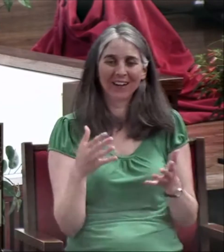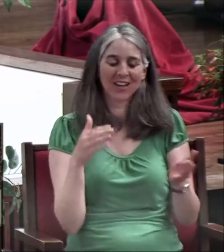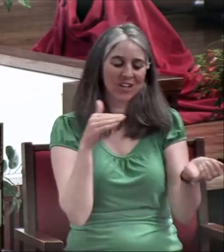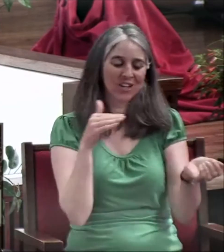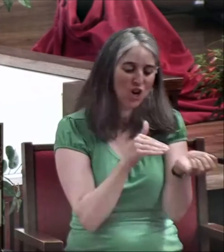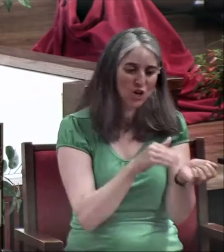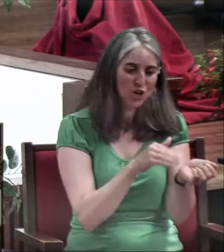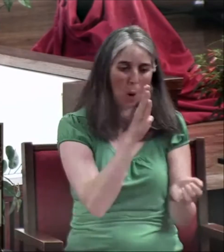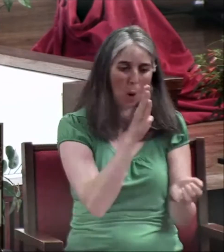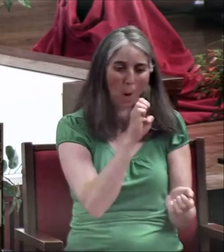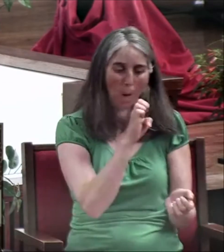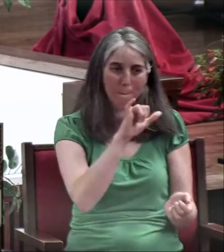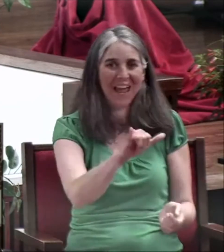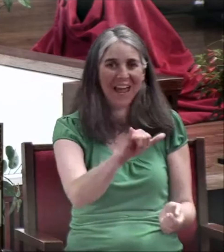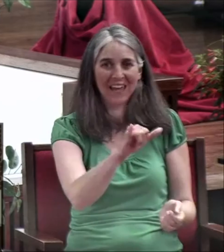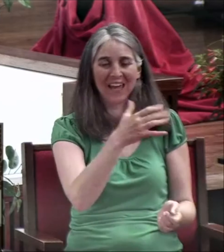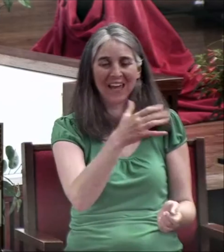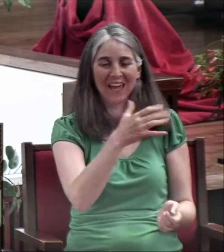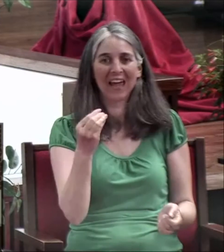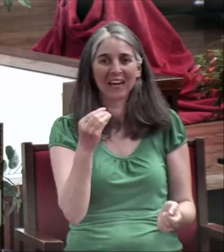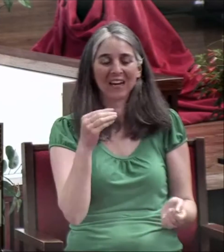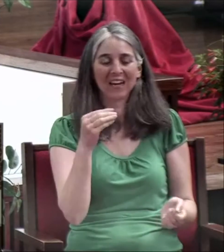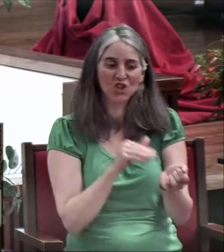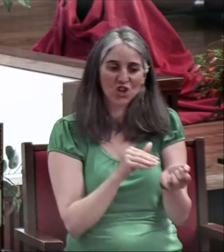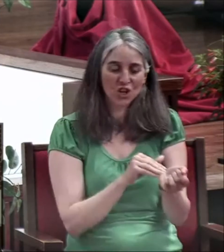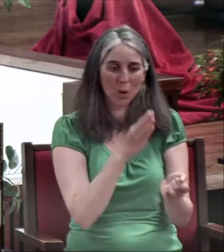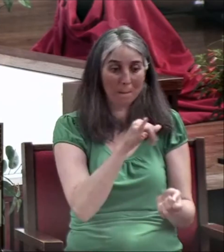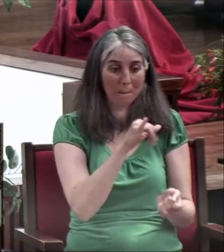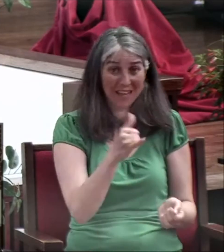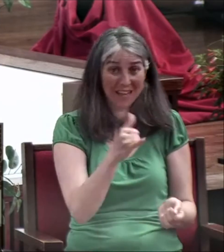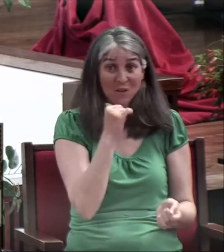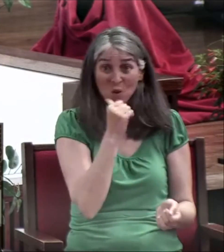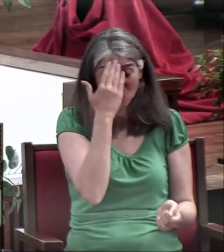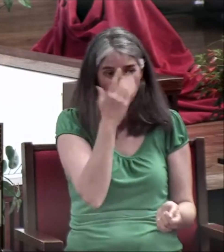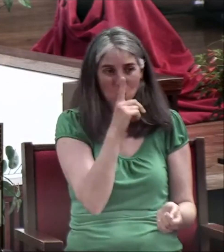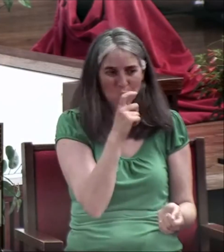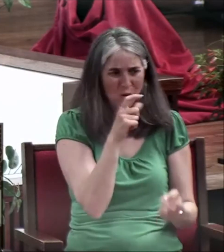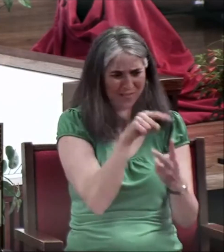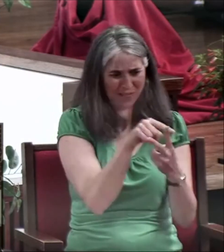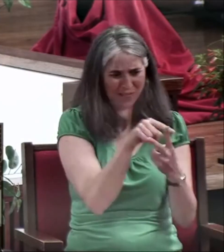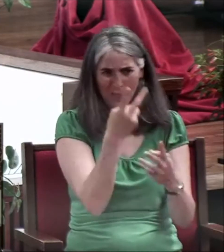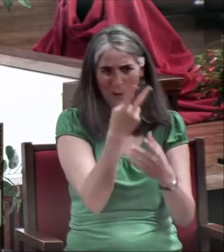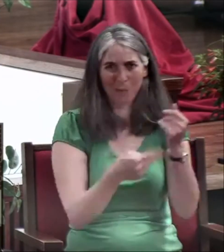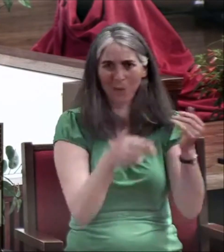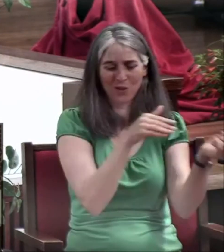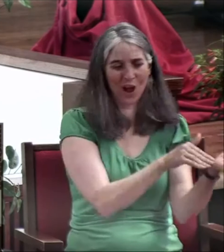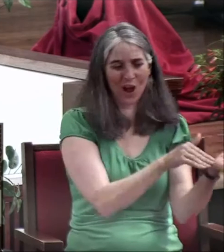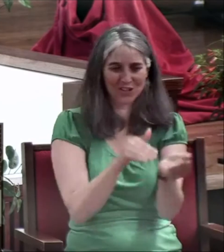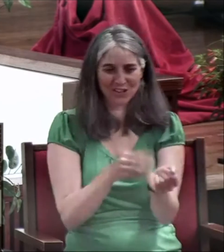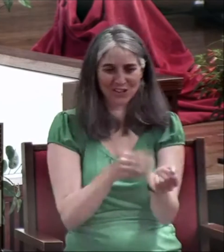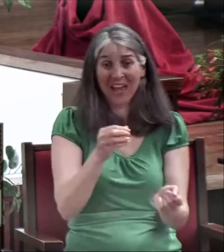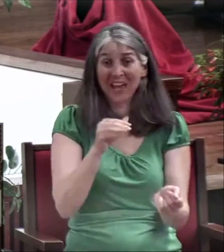Dr. Bay. And Dr. Bay, for those of you who do not know, there are two of them. And Dr.